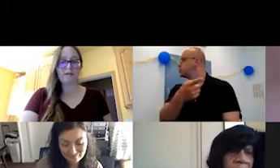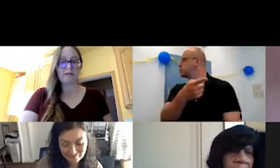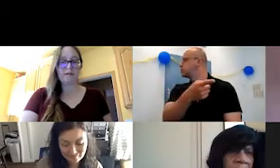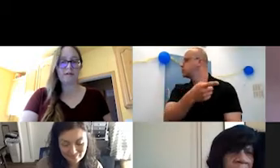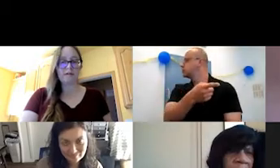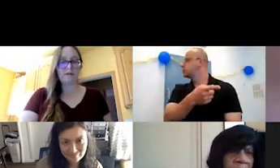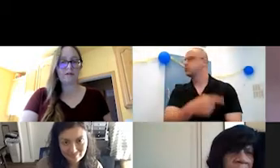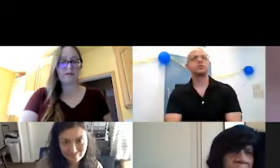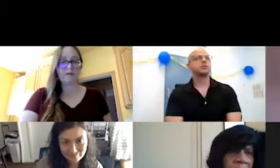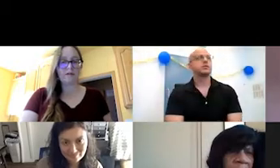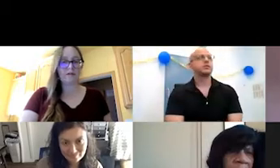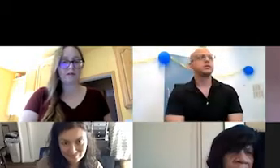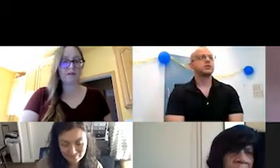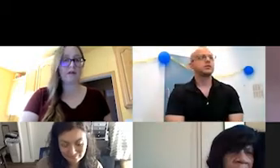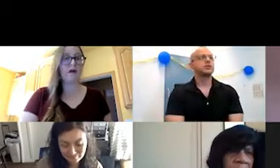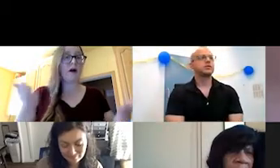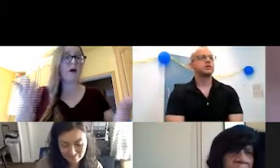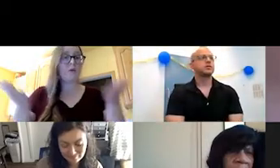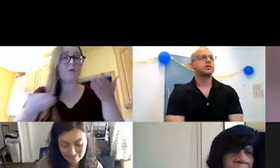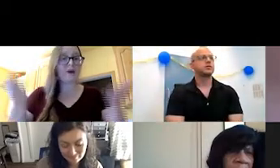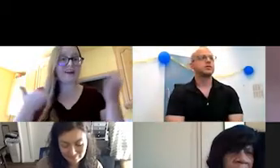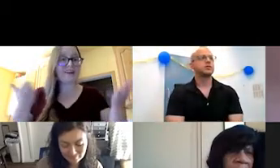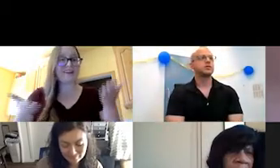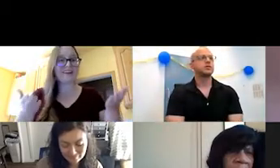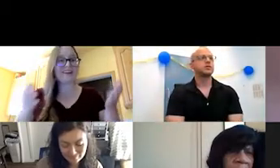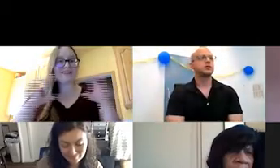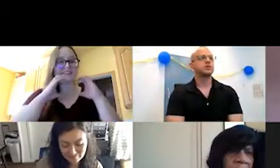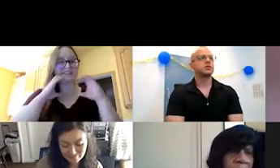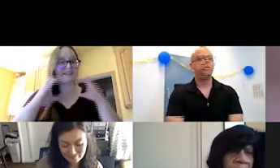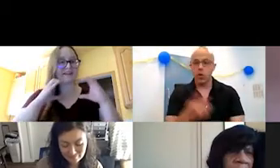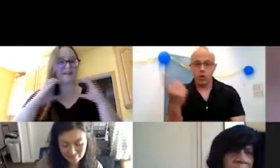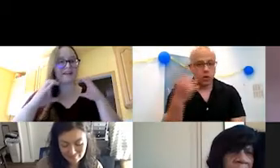What'd you say? Courtney has her hand raised.